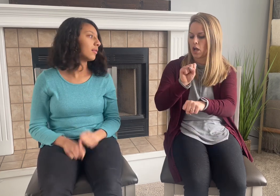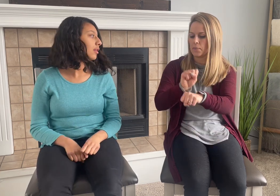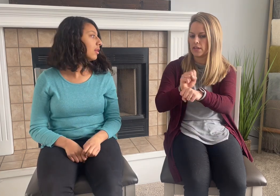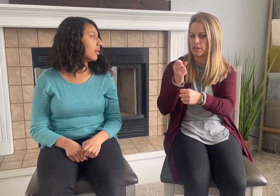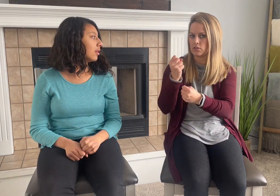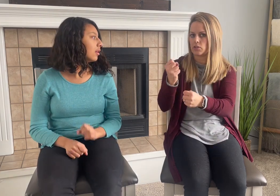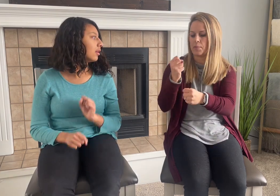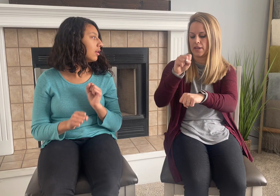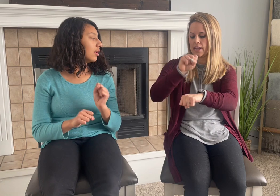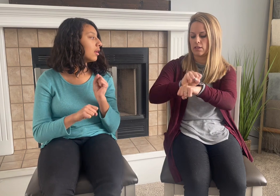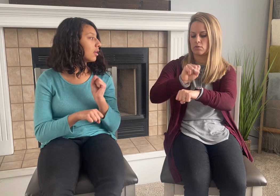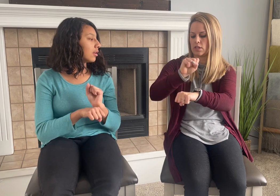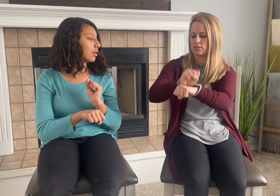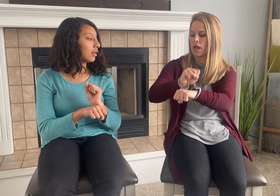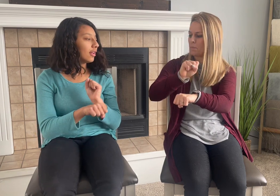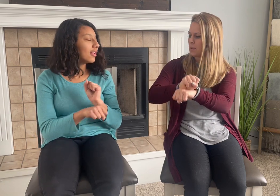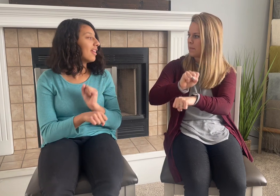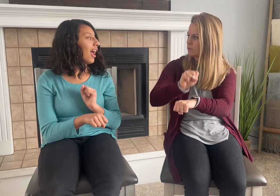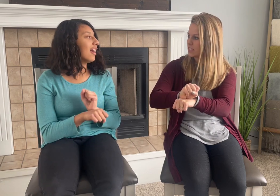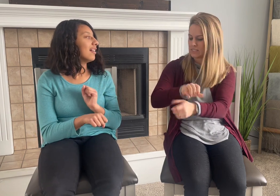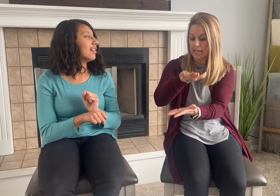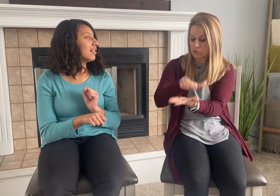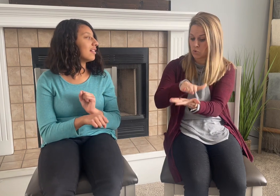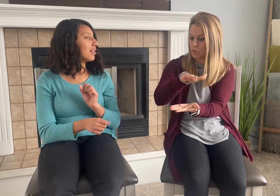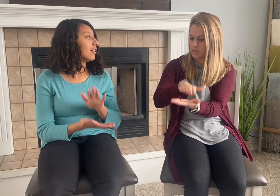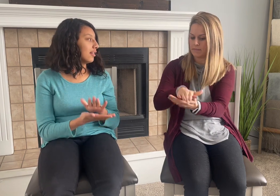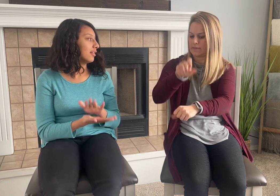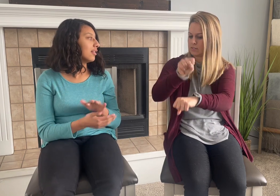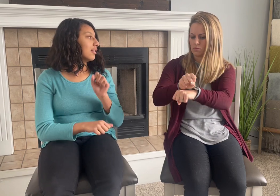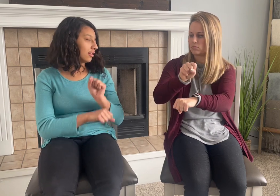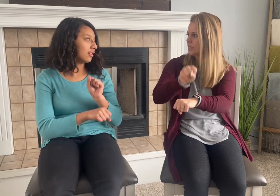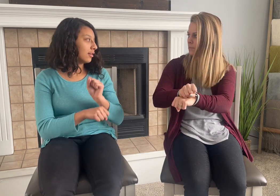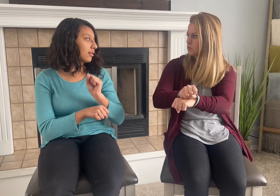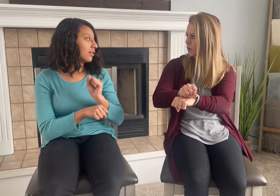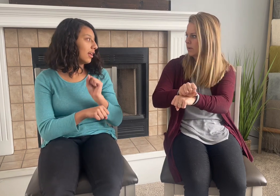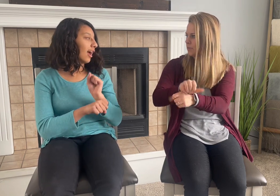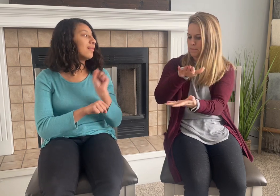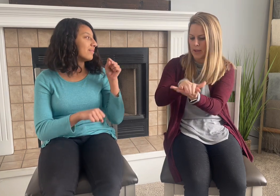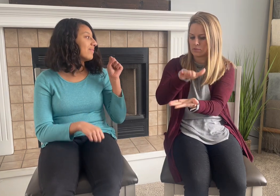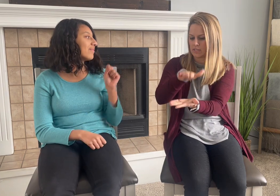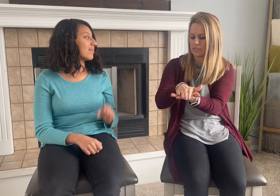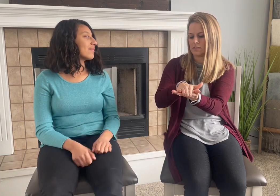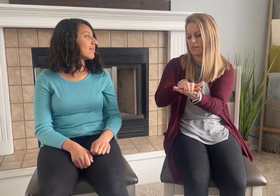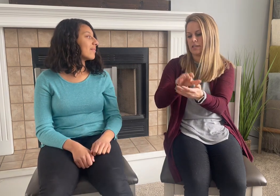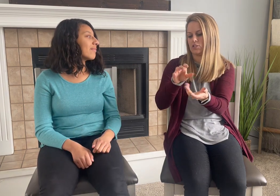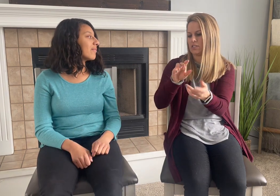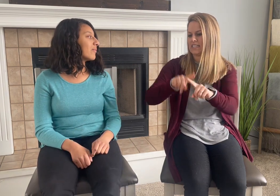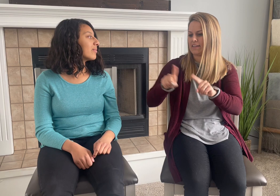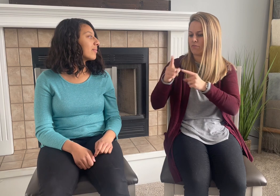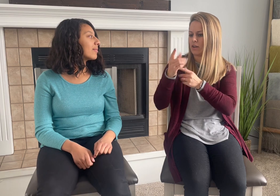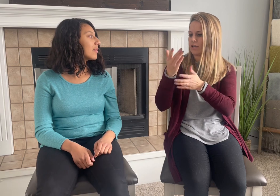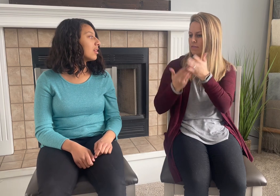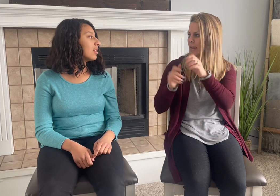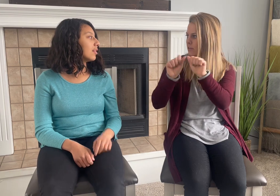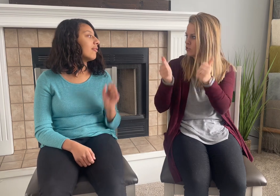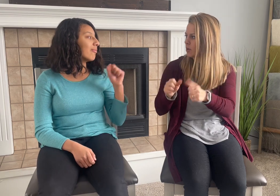dominant, your dominant hand goes on top and bounces. Like school is same as work. It bounces and it's just a different hand shape.